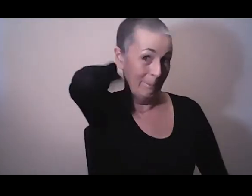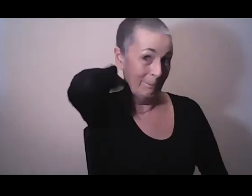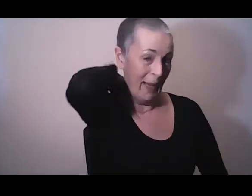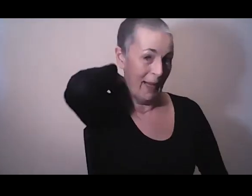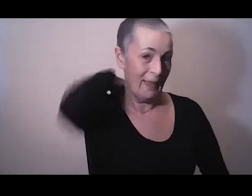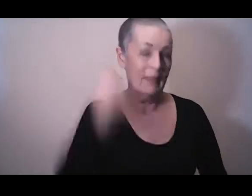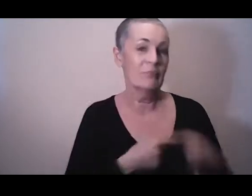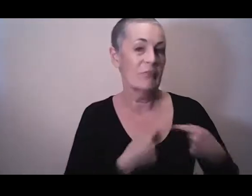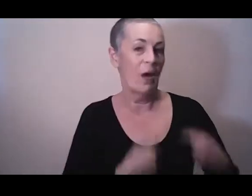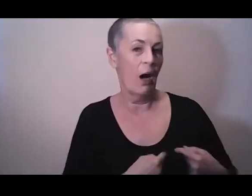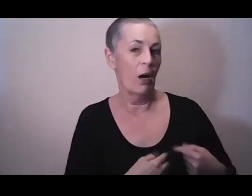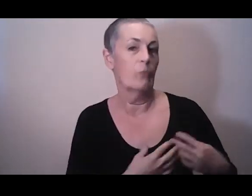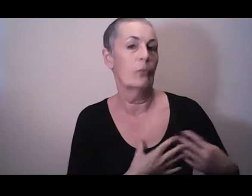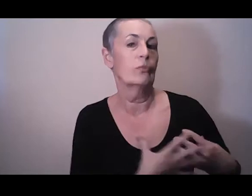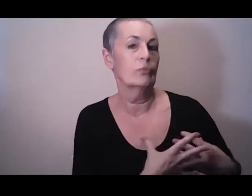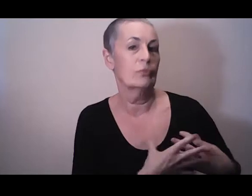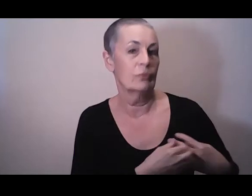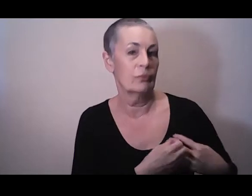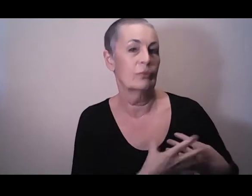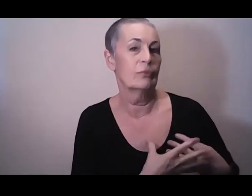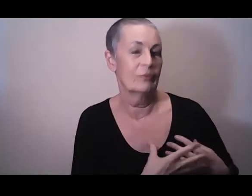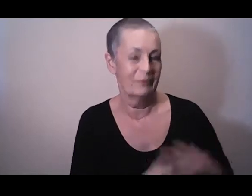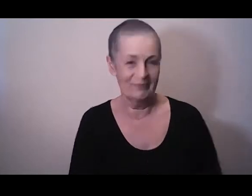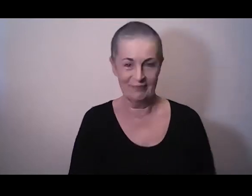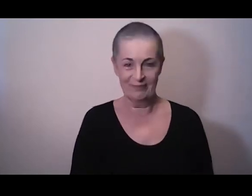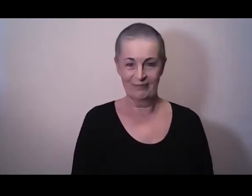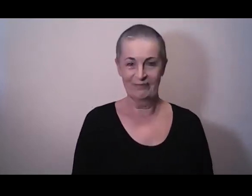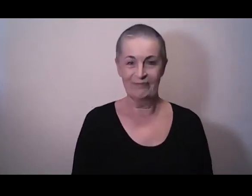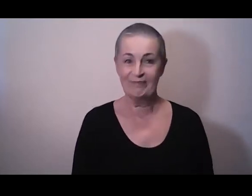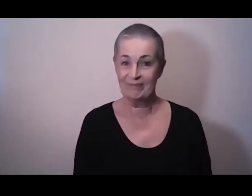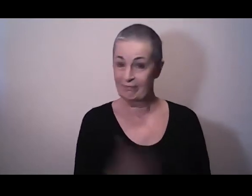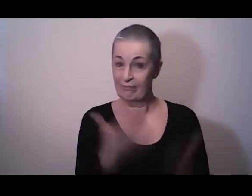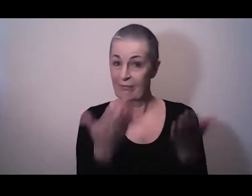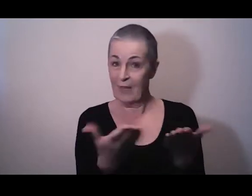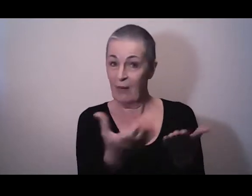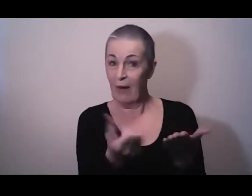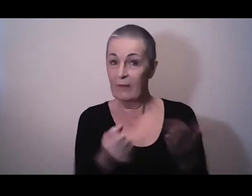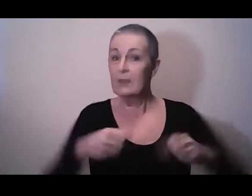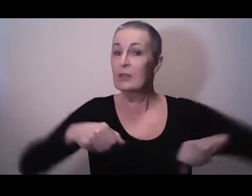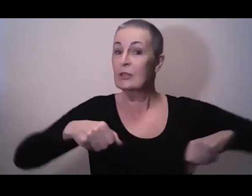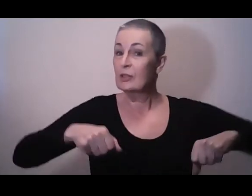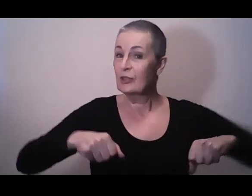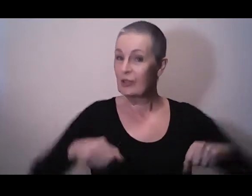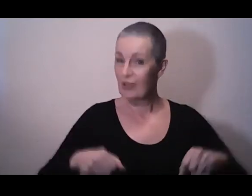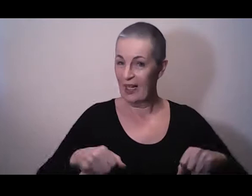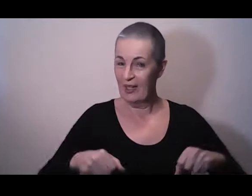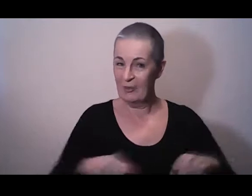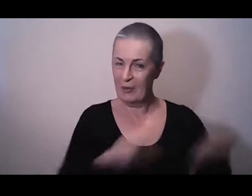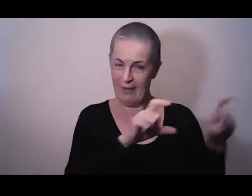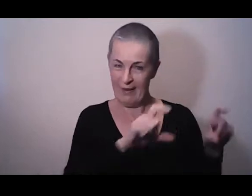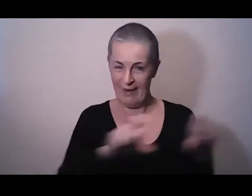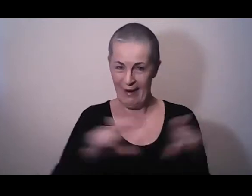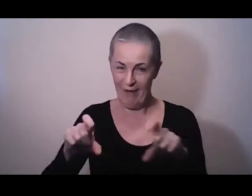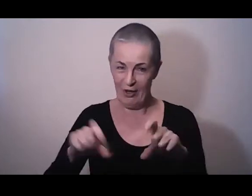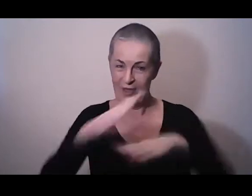And since I was saying I've got the chair, we're going to continue sitting down first, and then I